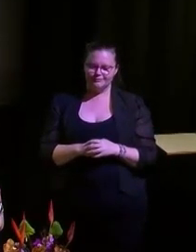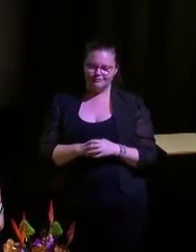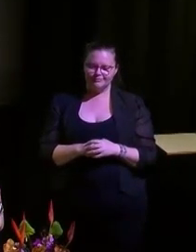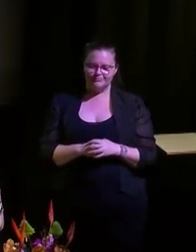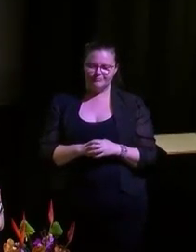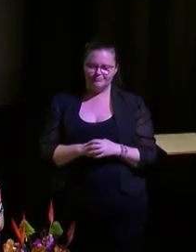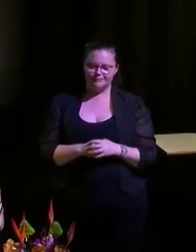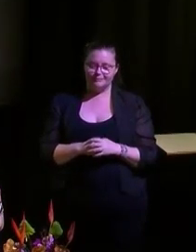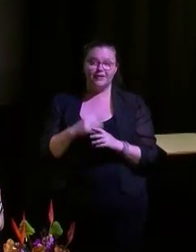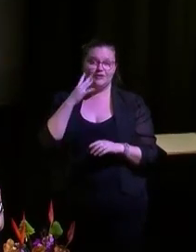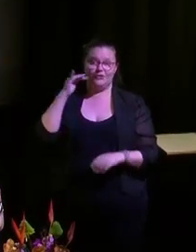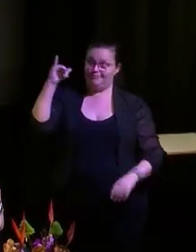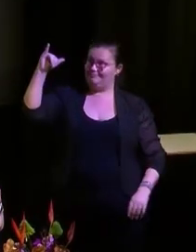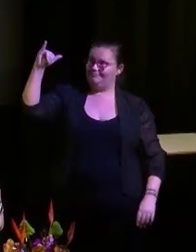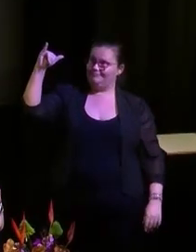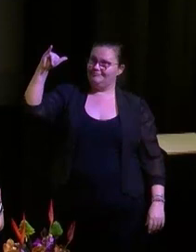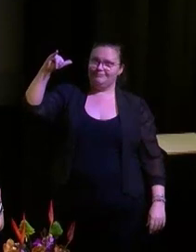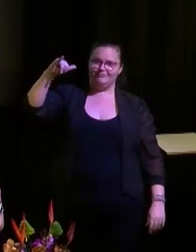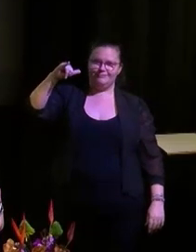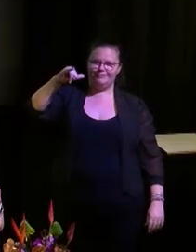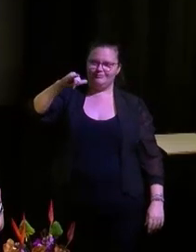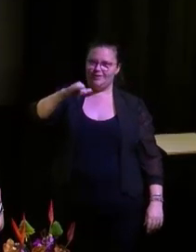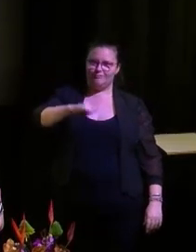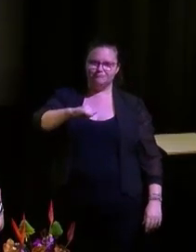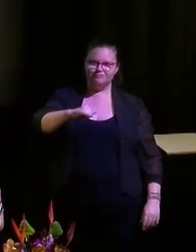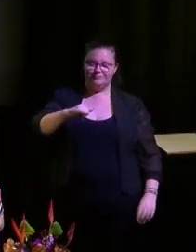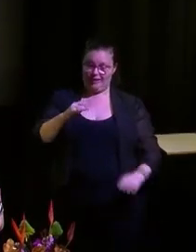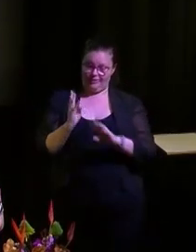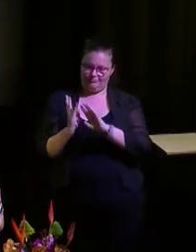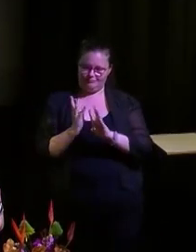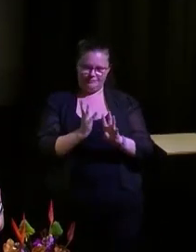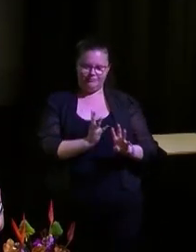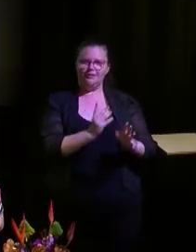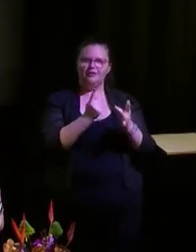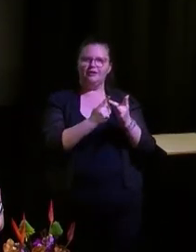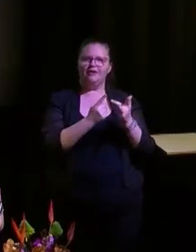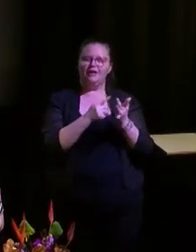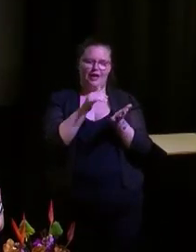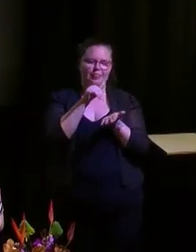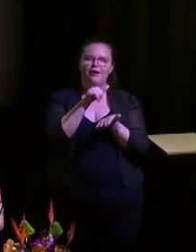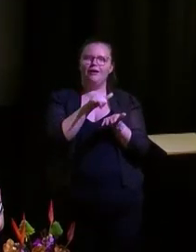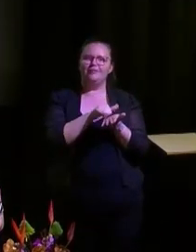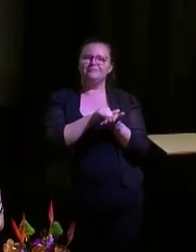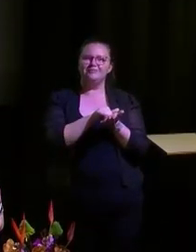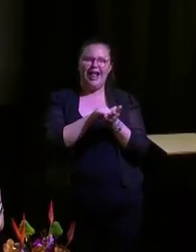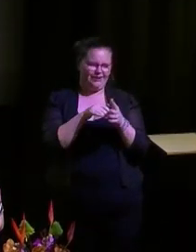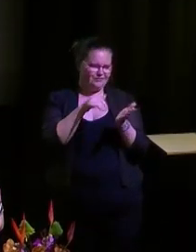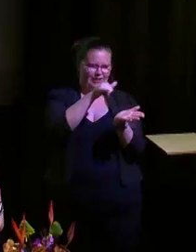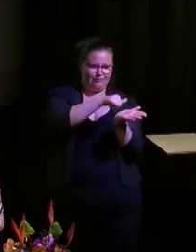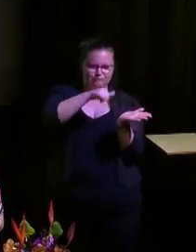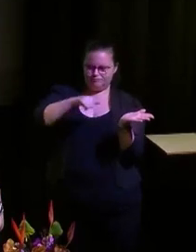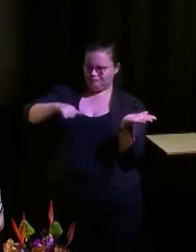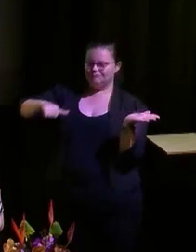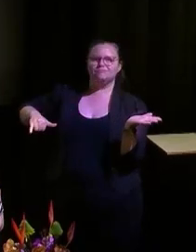when we went to land and then we were getting off, there were all these other planes all lined up along the airstrip at Horn